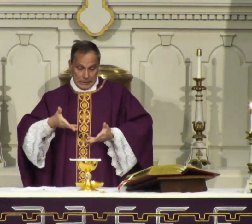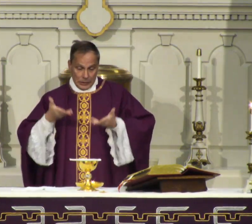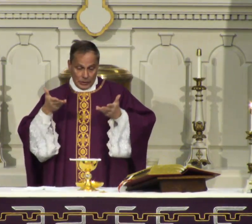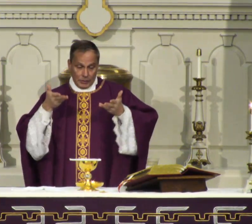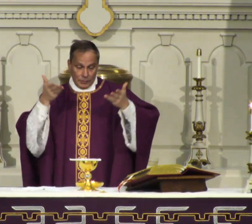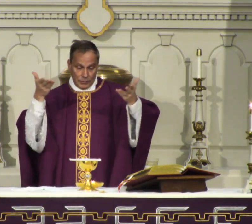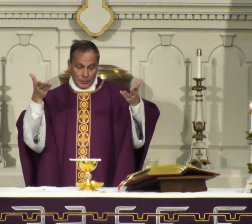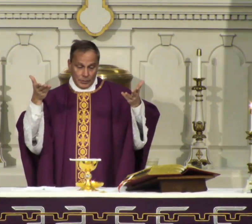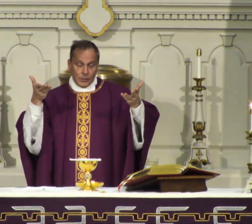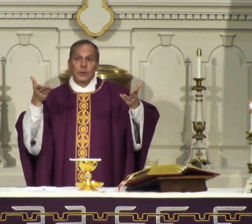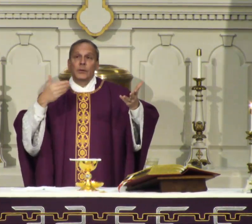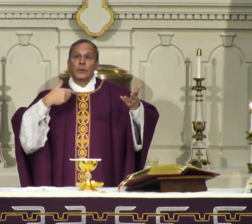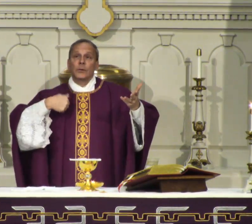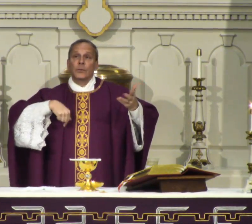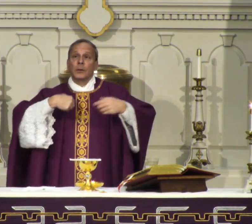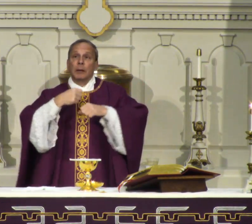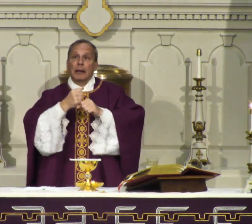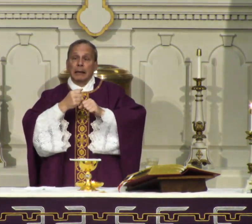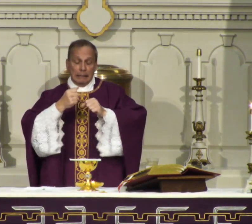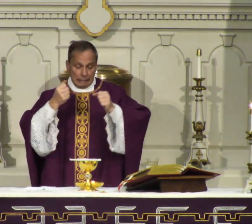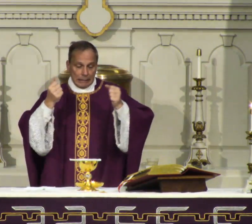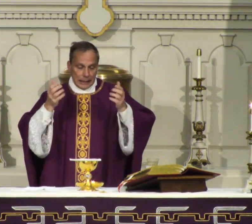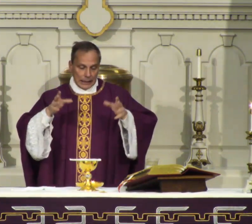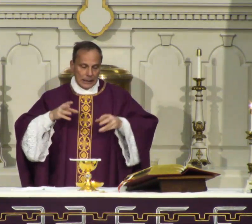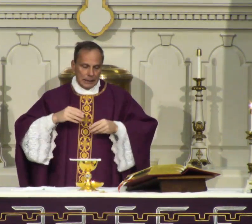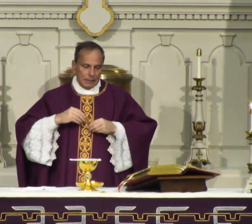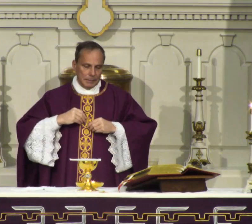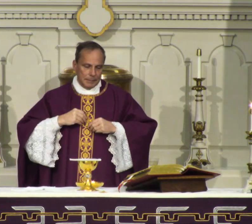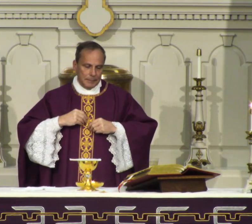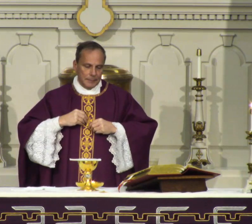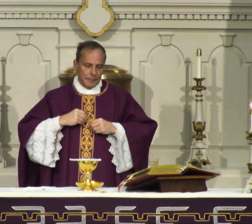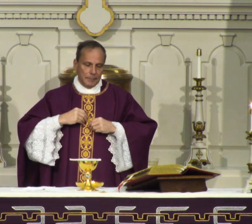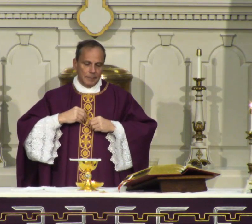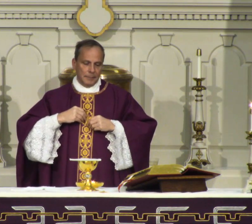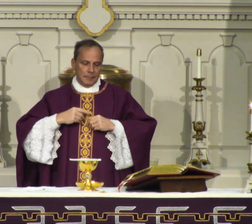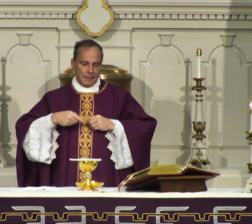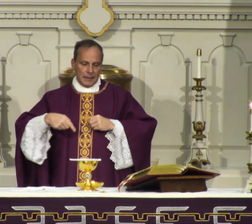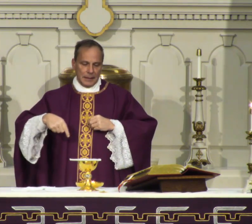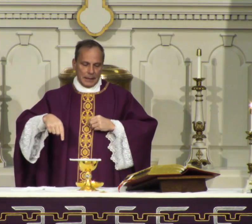Accept, we pray, O Lord, these offerings we make,